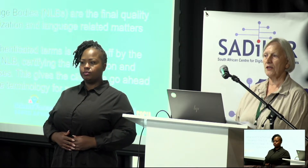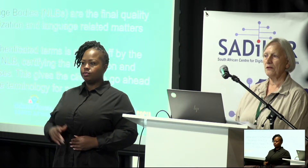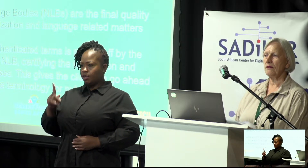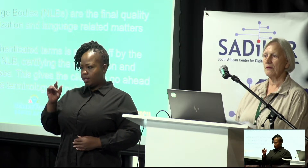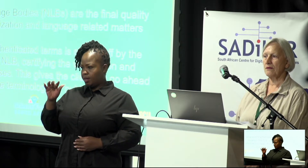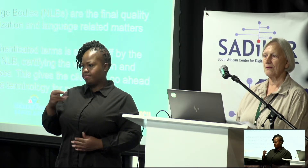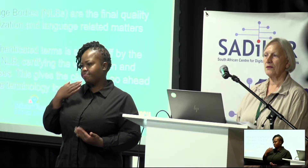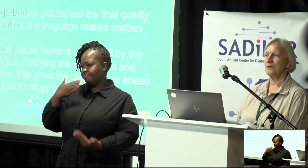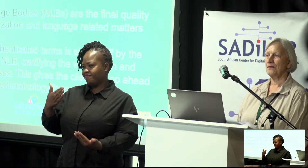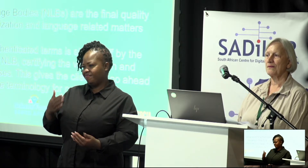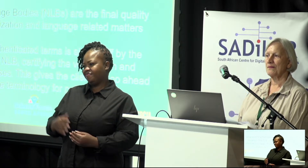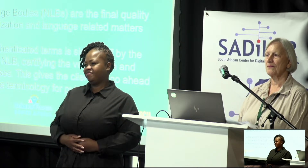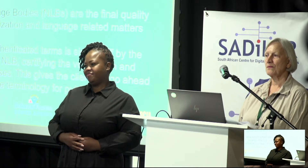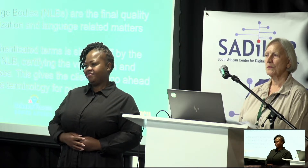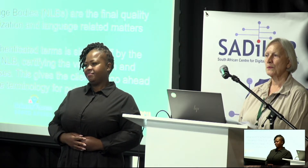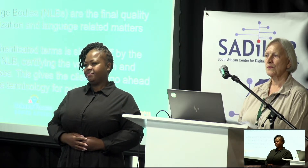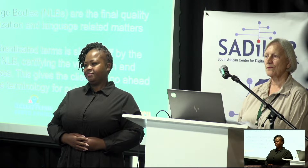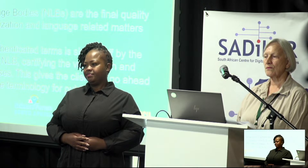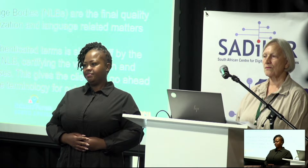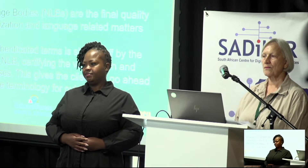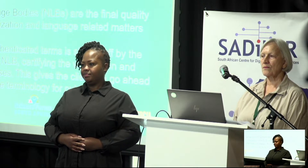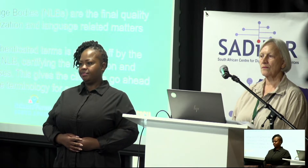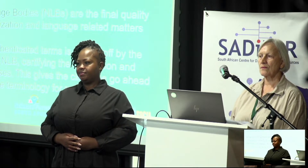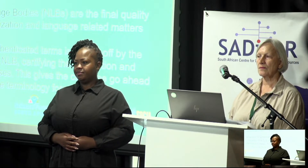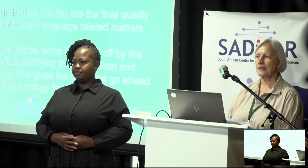Karen, thank you.